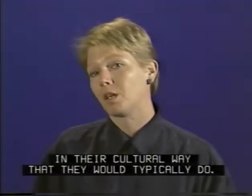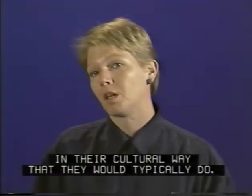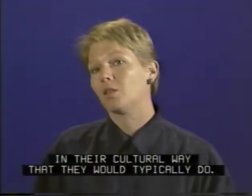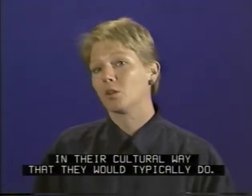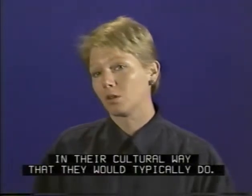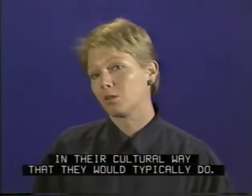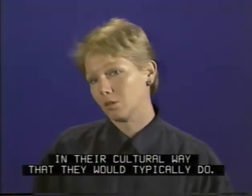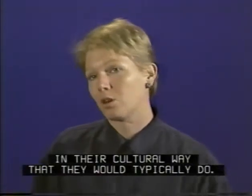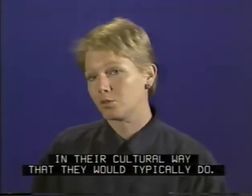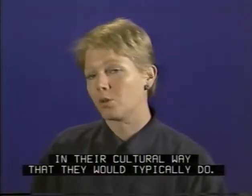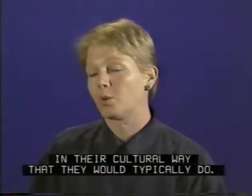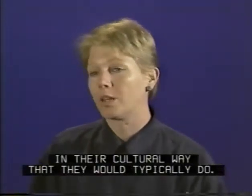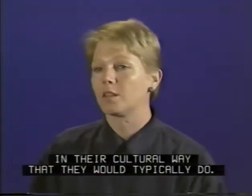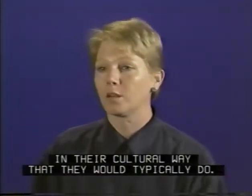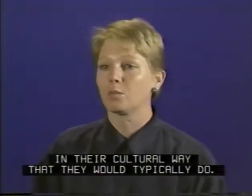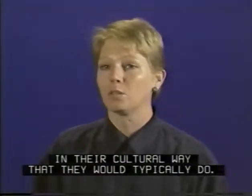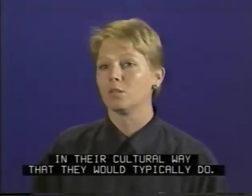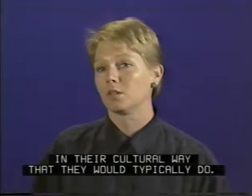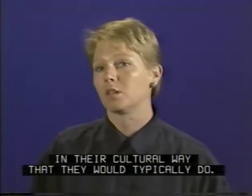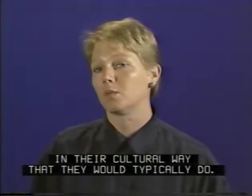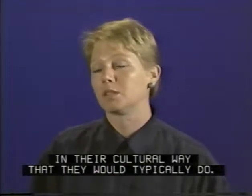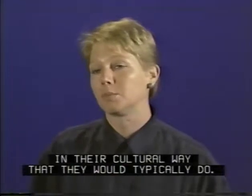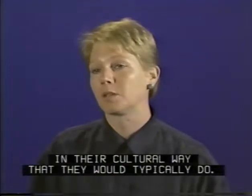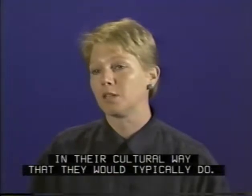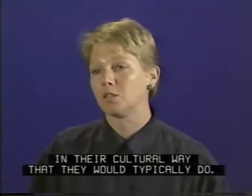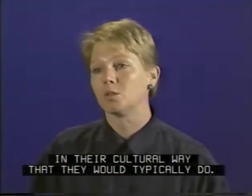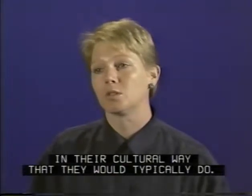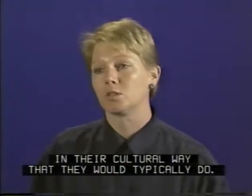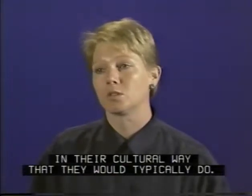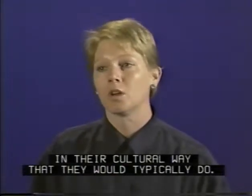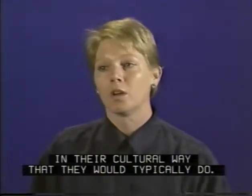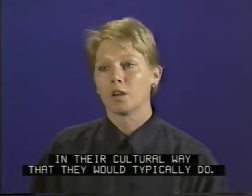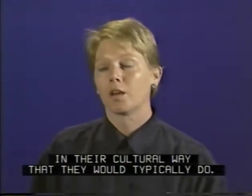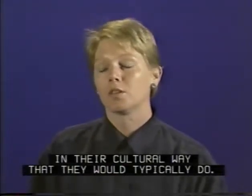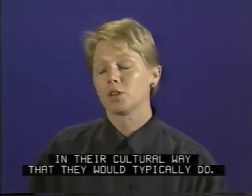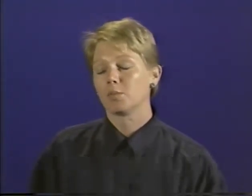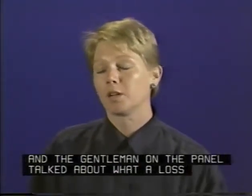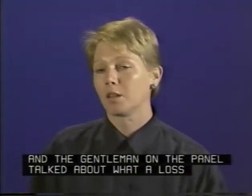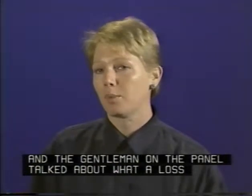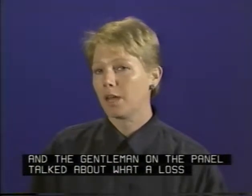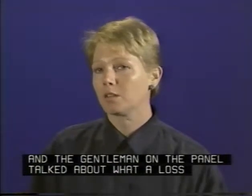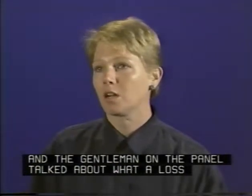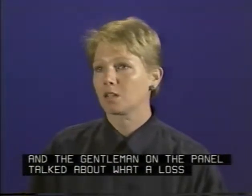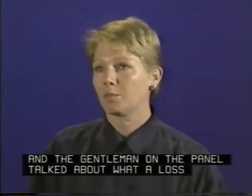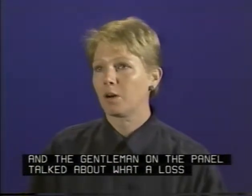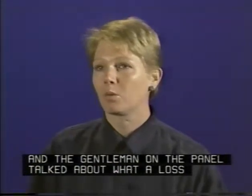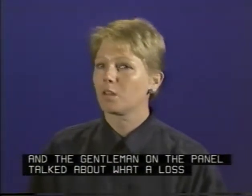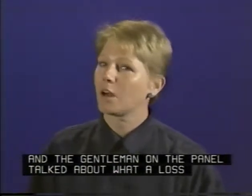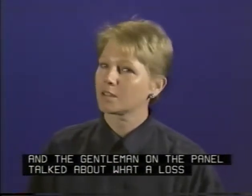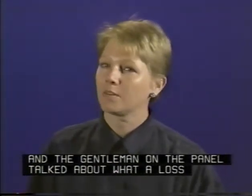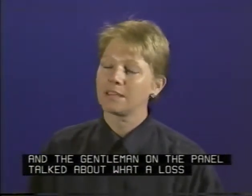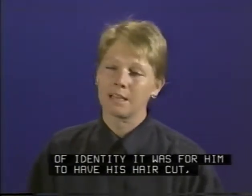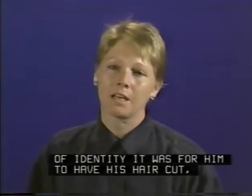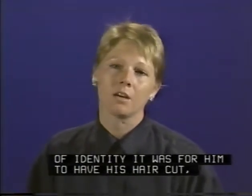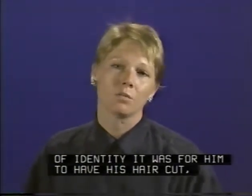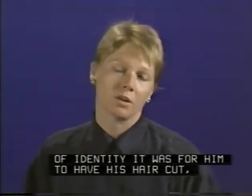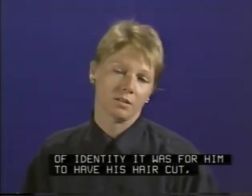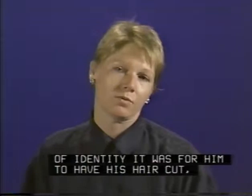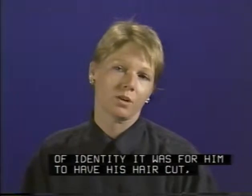in their cultural way that they would typically do. And there's the gentleman on the panel talked about what a loss of identity it was for him to